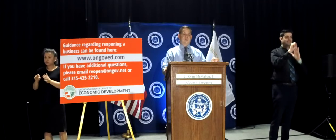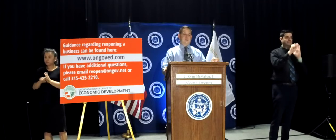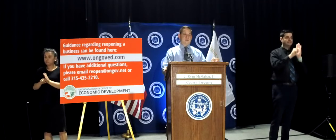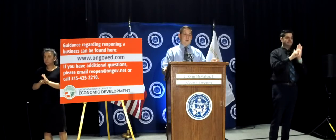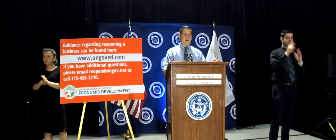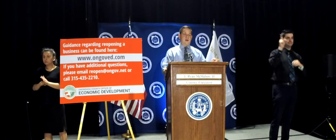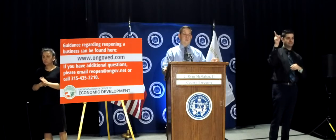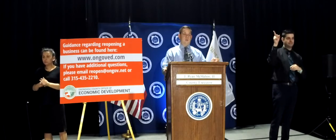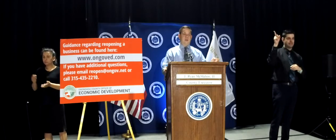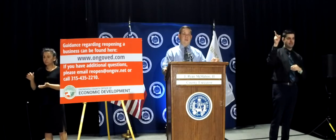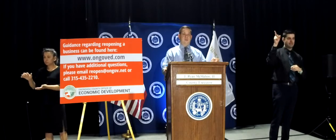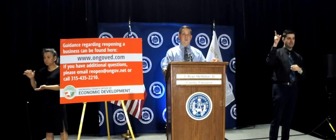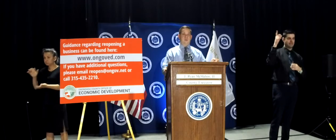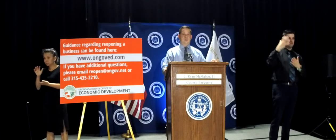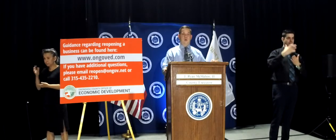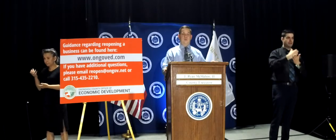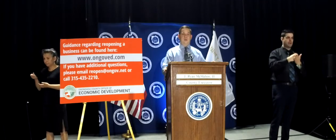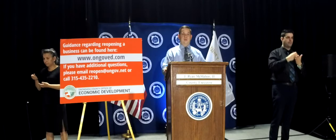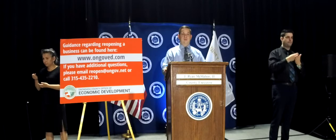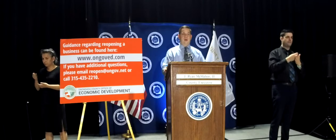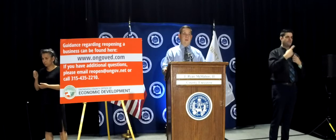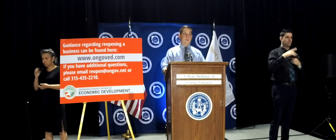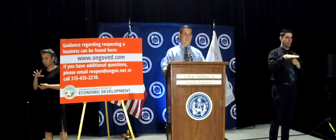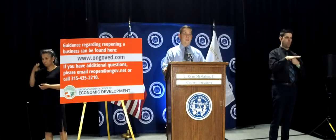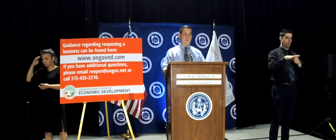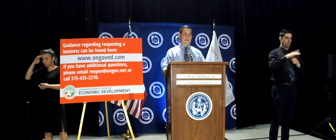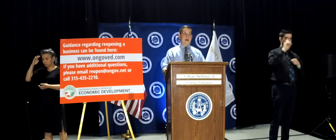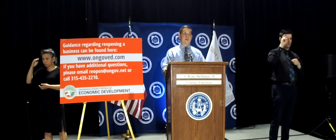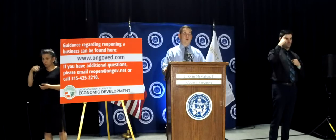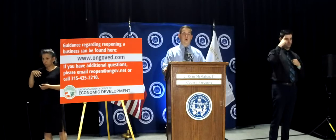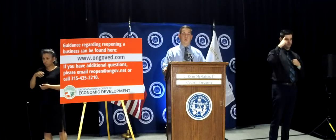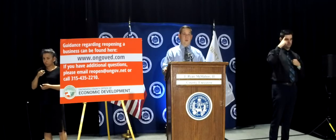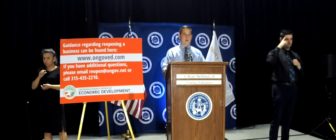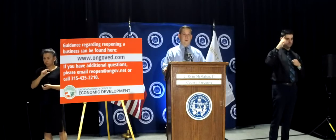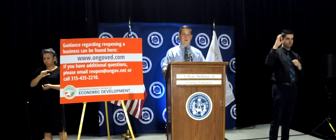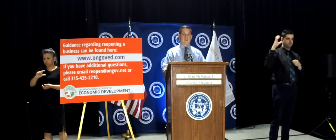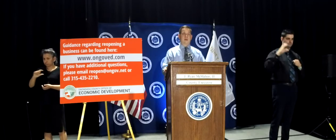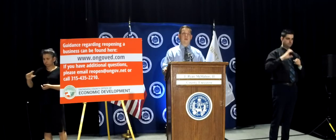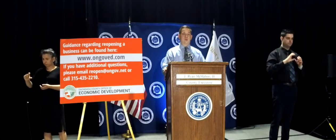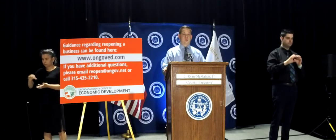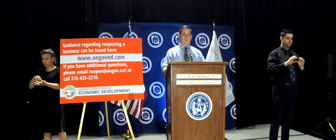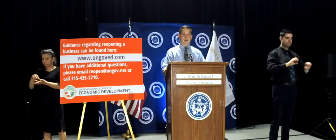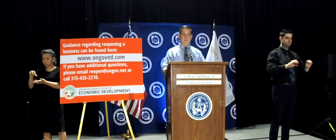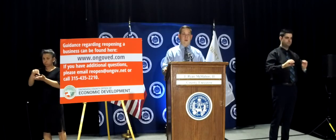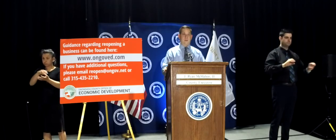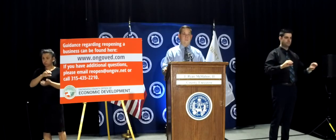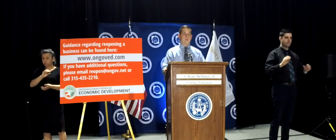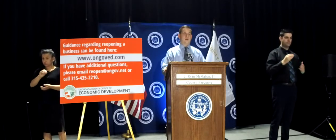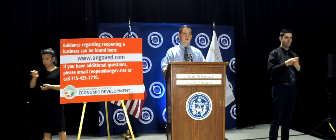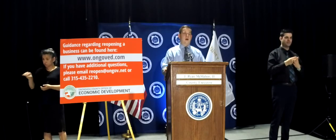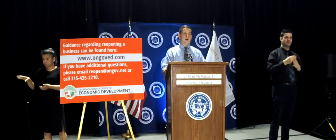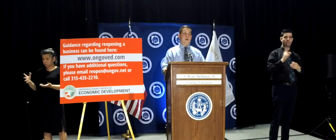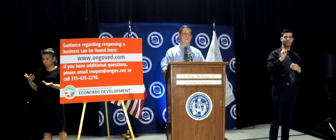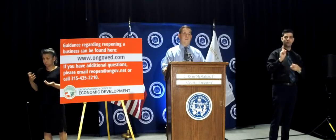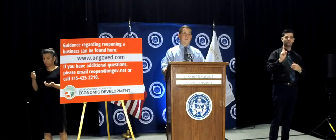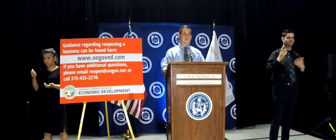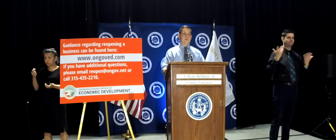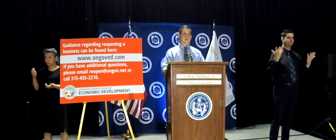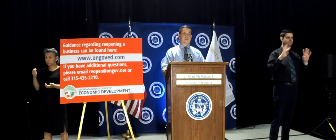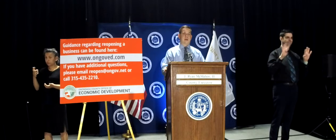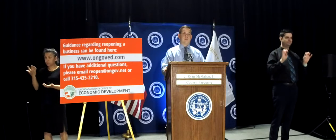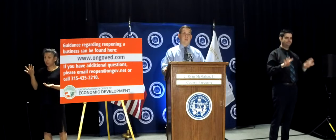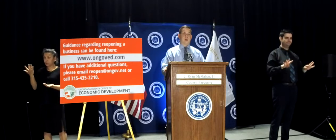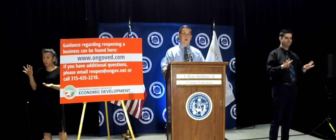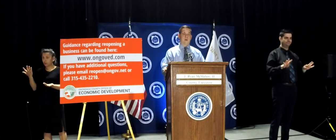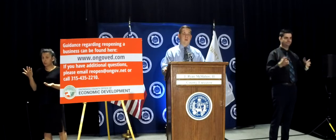governments related to COVID. I don't know where that money is. I could use some of that money.